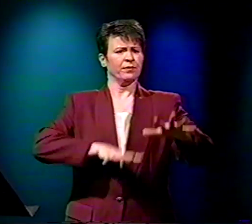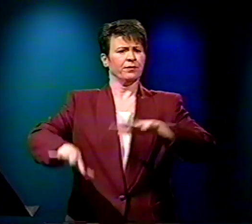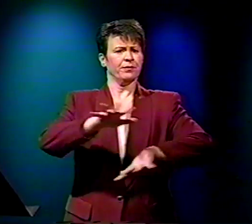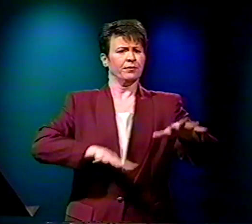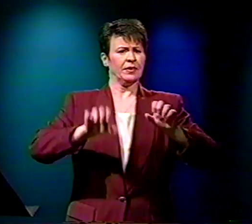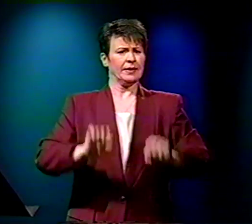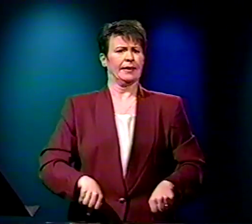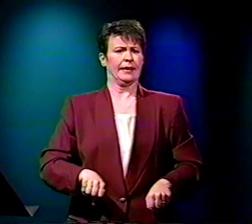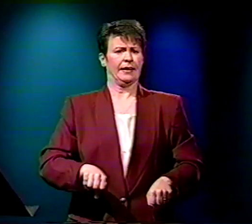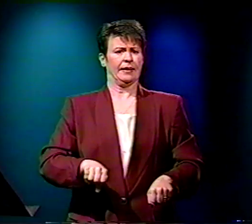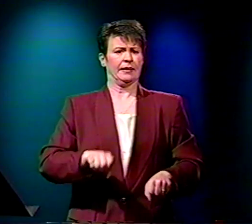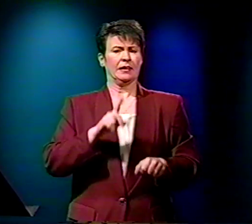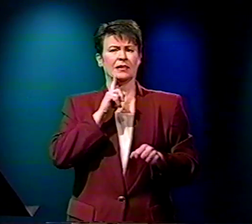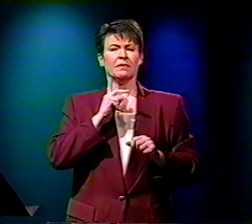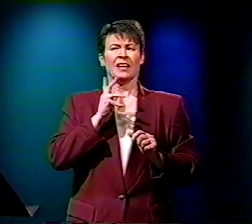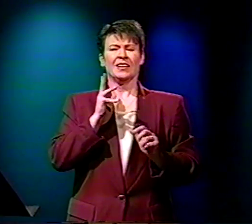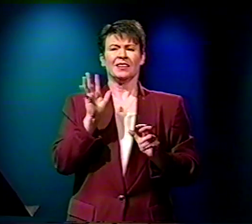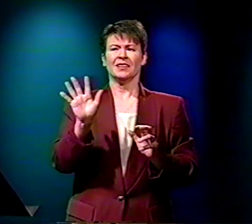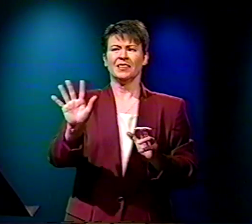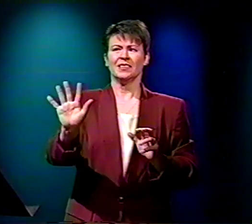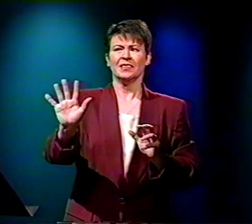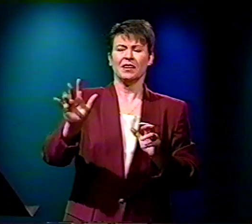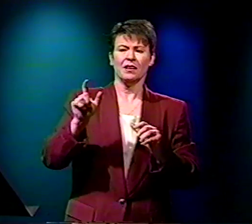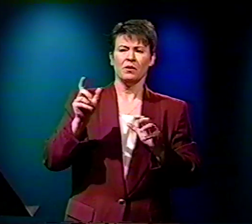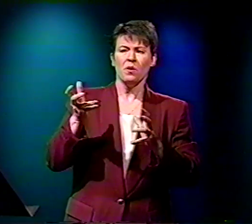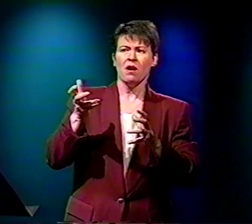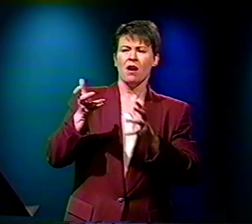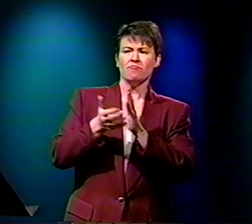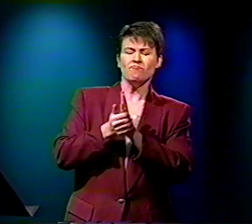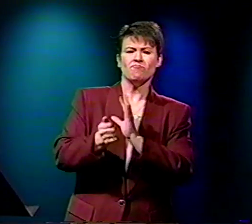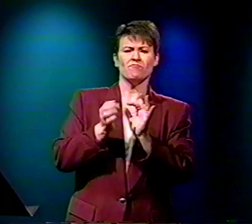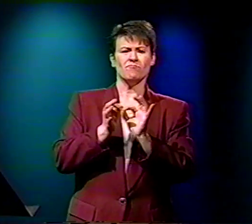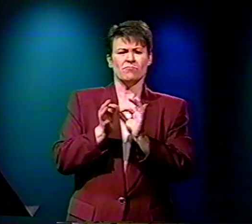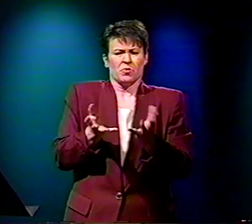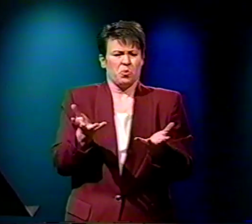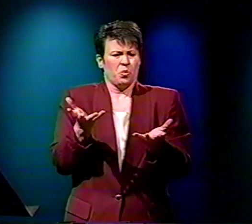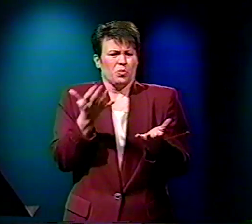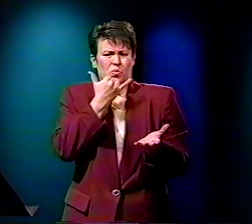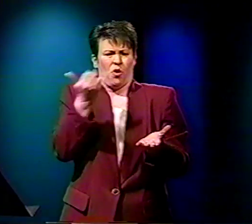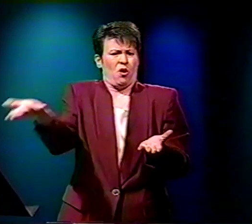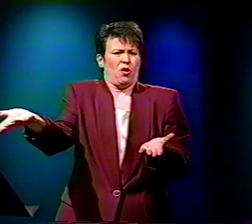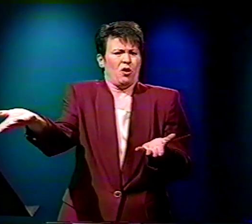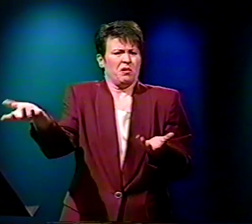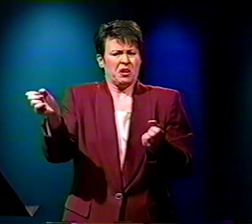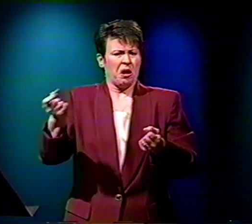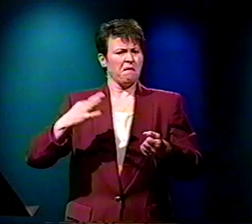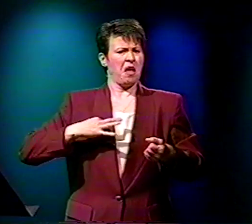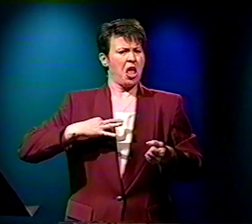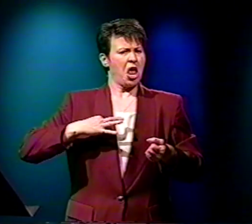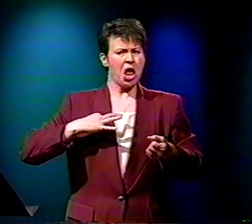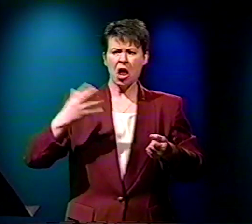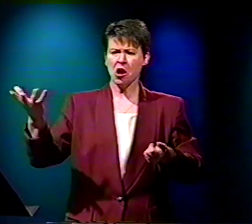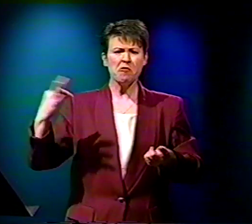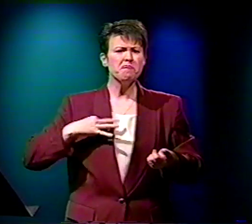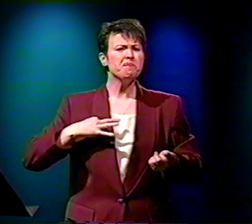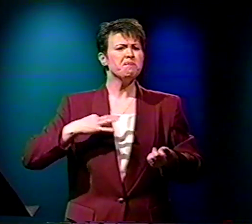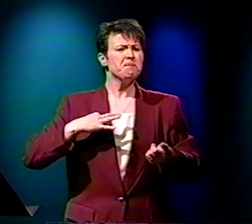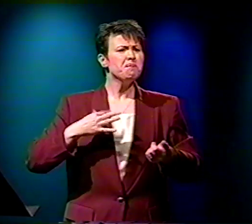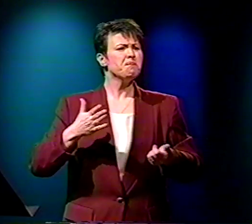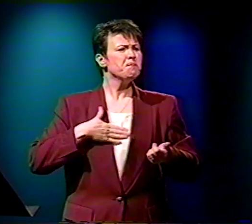sign. They move their hands. They can do it," even though the deaf people will realize that that isn't a qualified interpreter and they want a qualified interpreter? And an employer